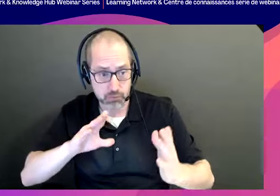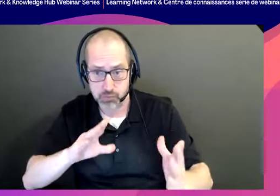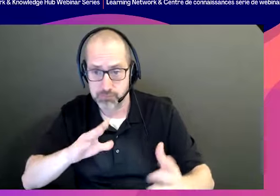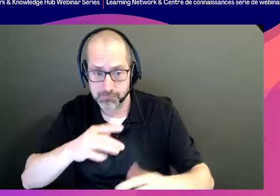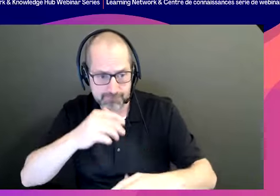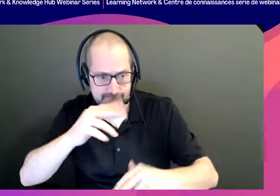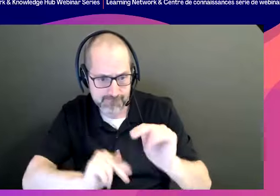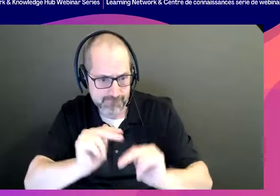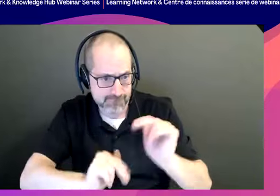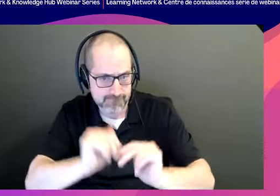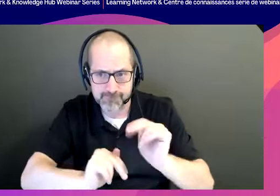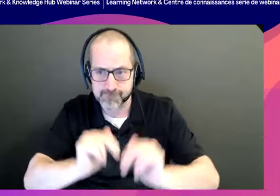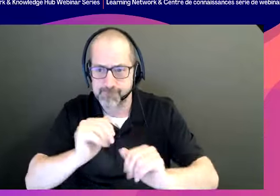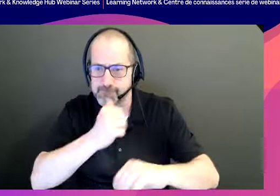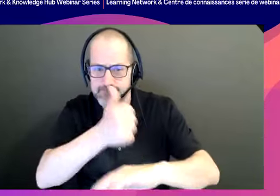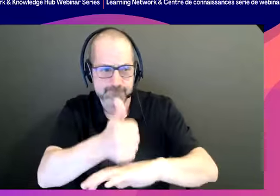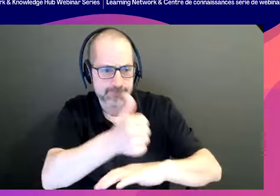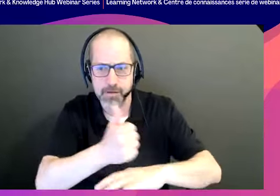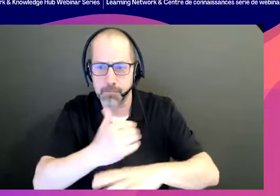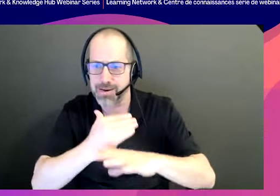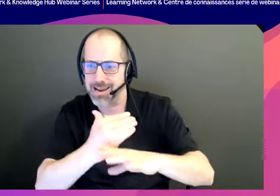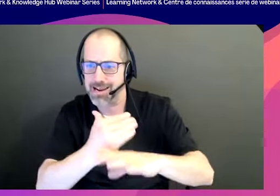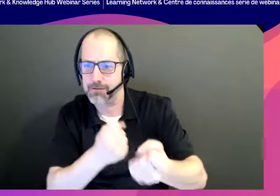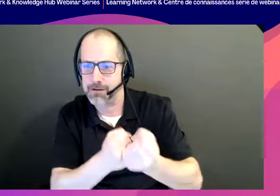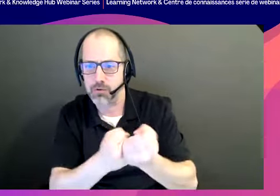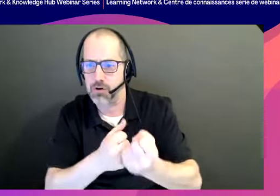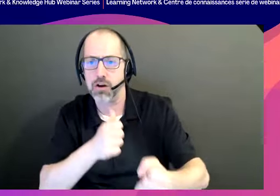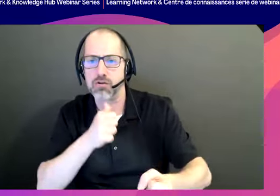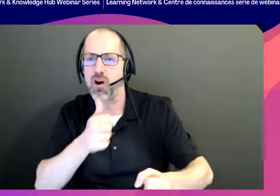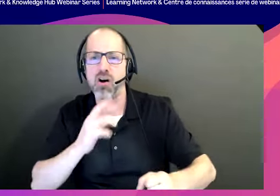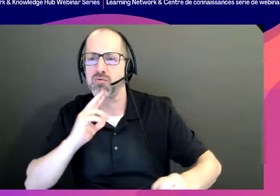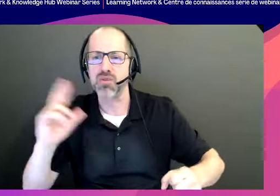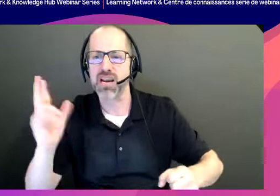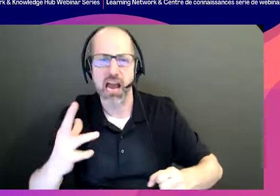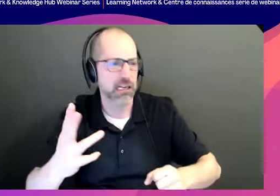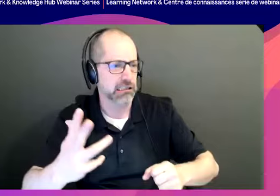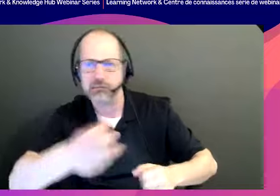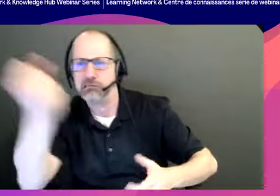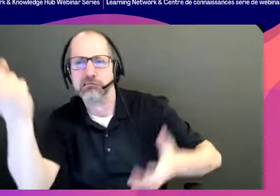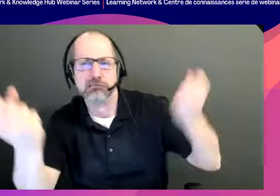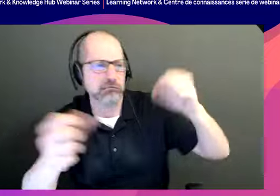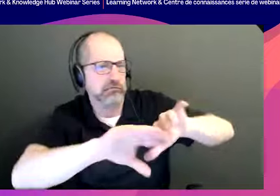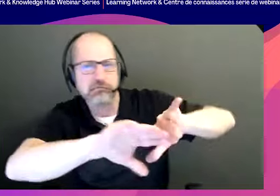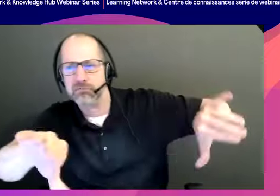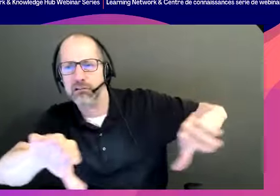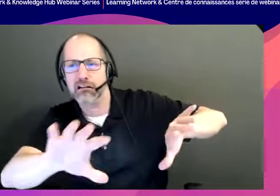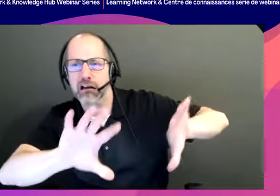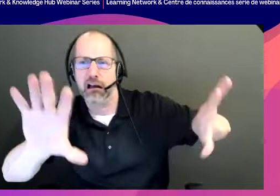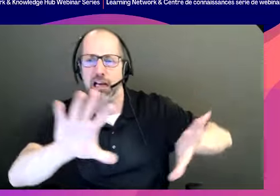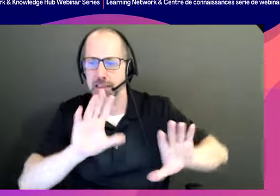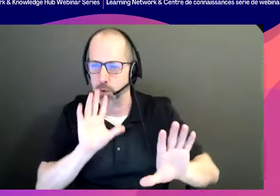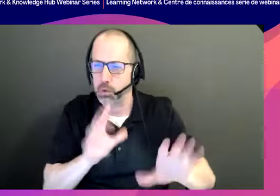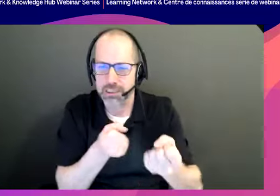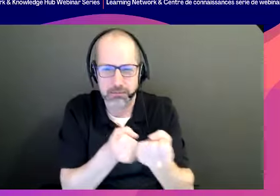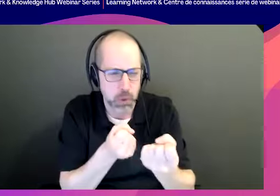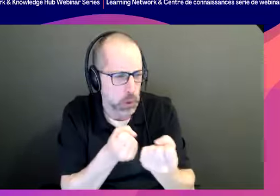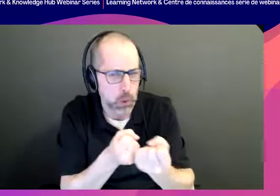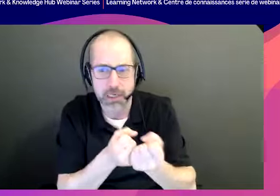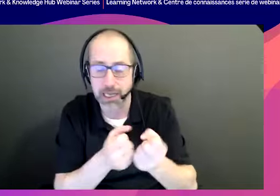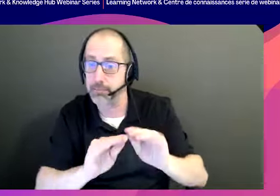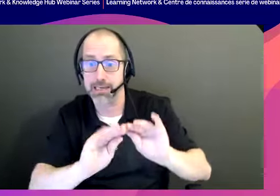for the families rather than react. Support them if there is a duty to report that needs to be made, and be transparent about